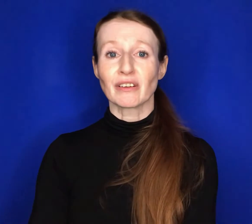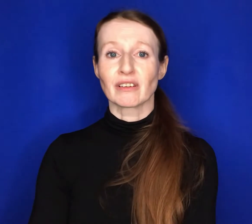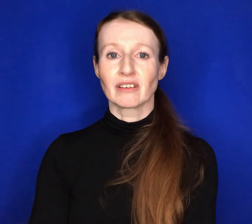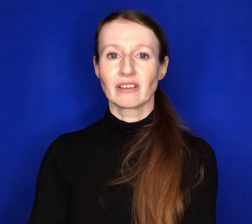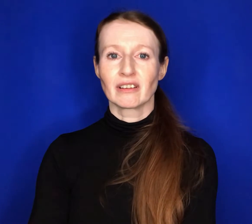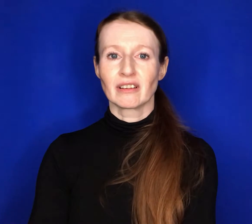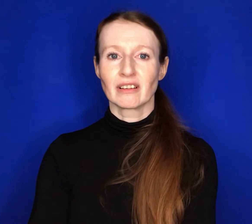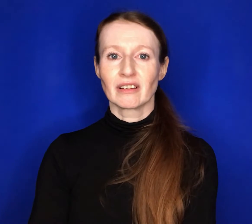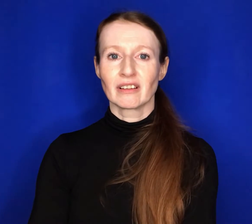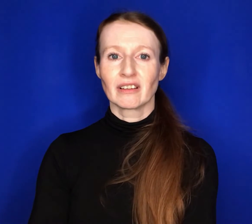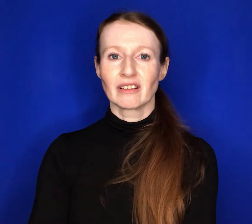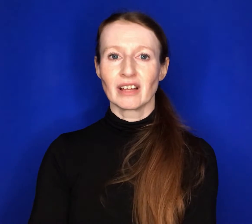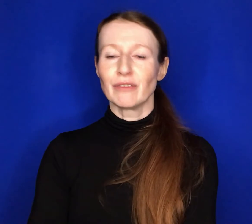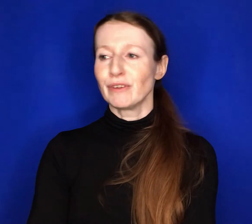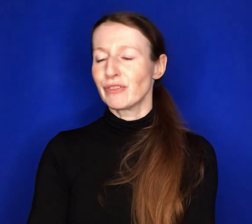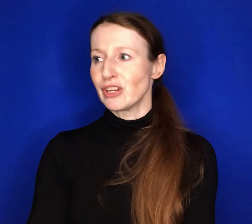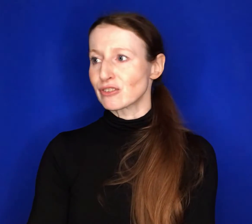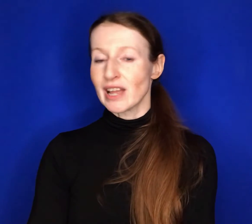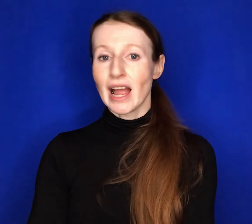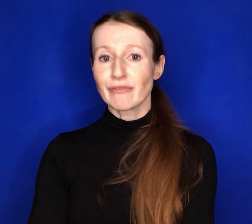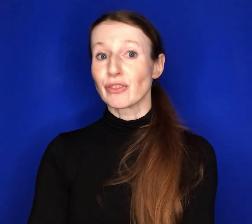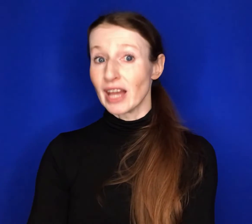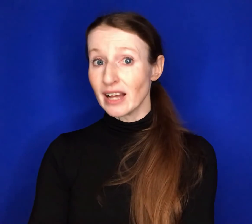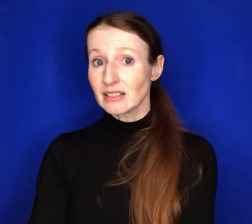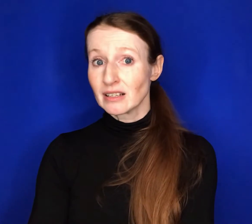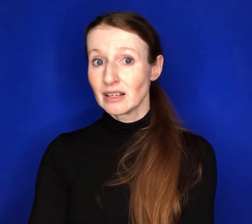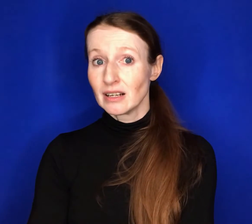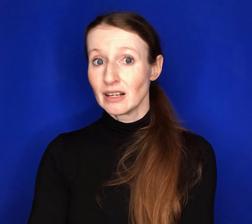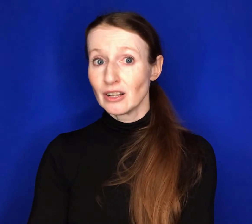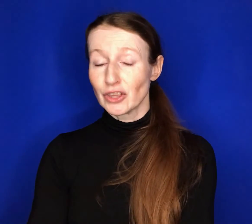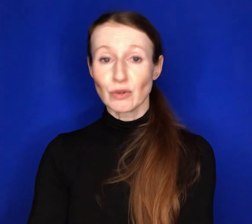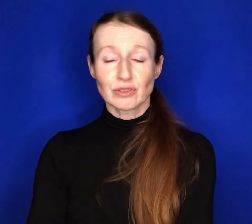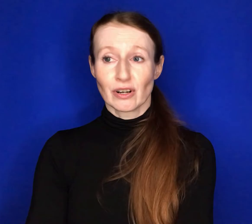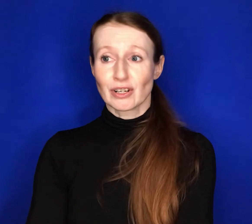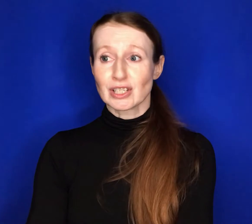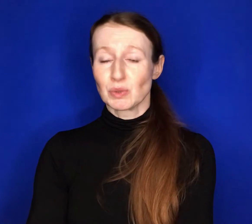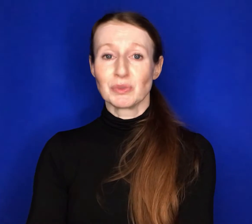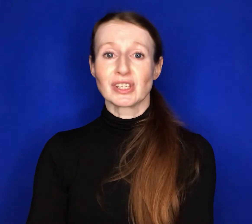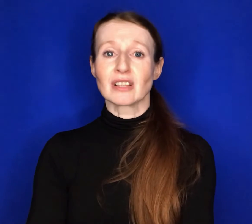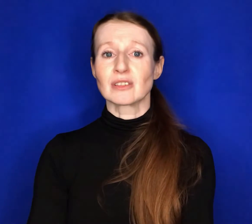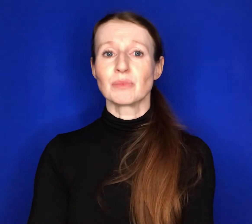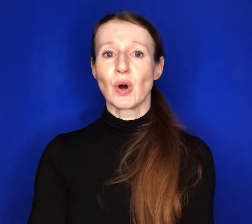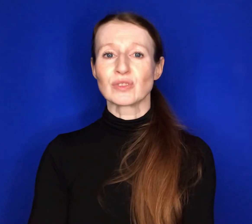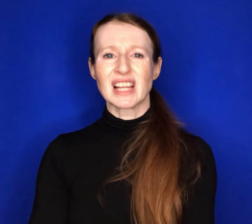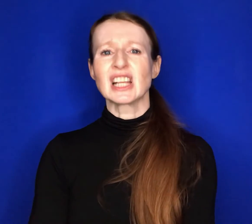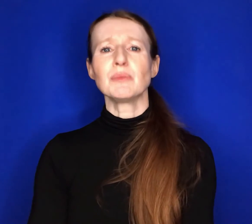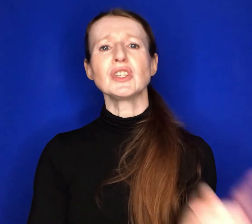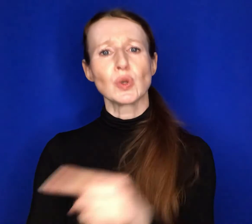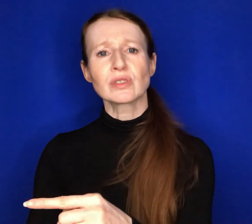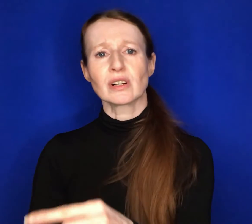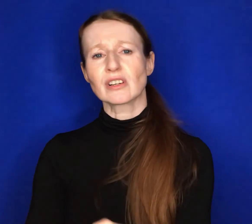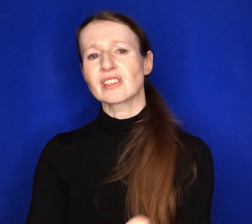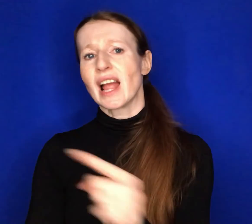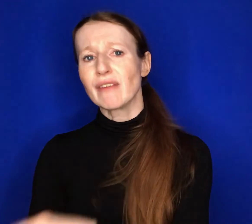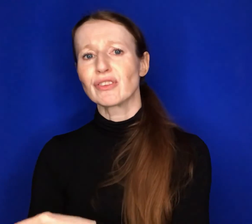here. And 50 years after that, those suckers will be dust and bones, and there'll be new suckers after